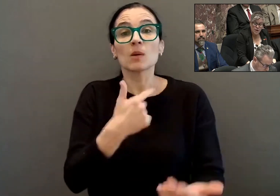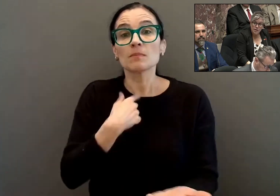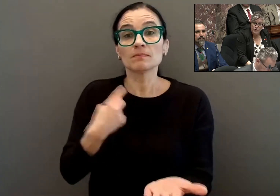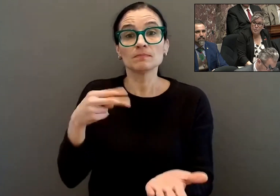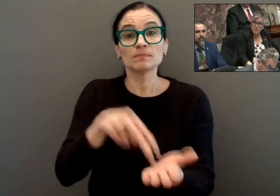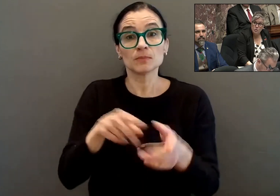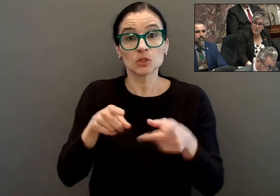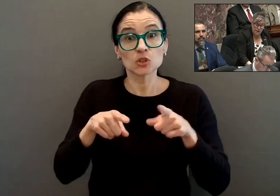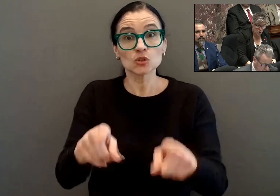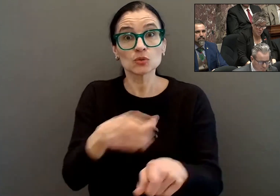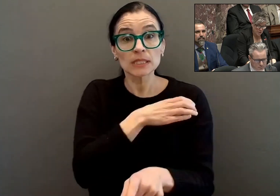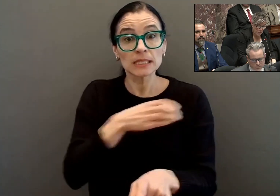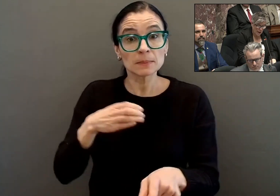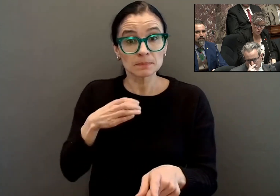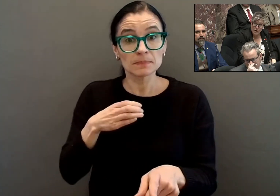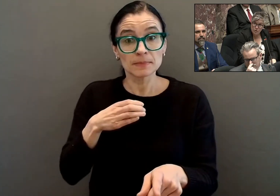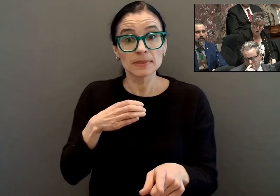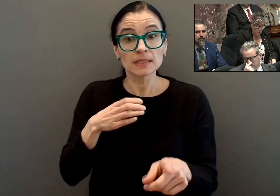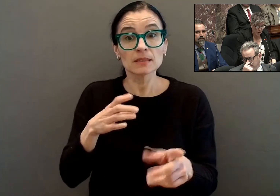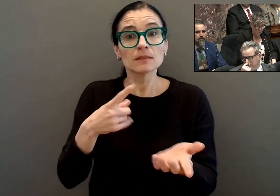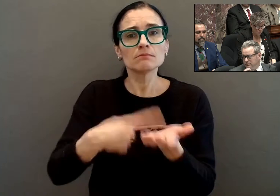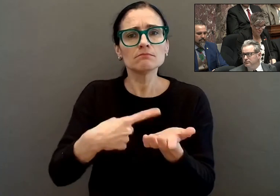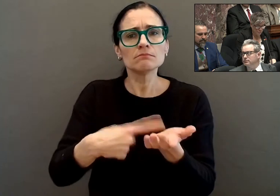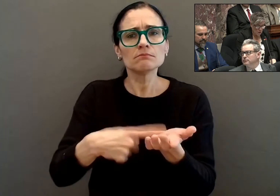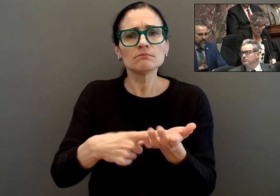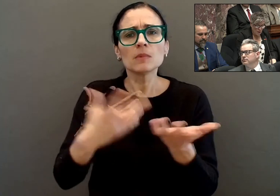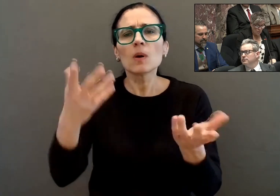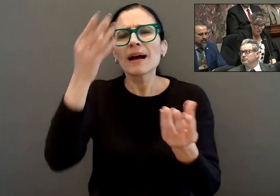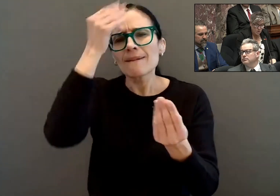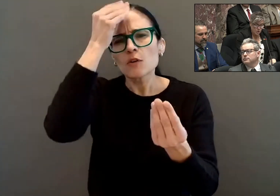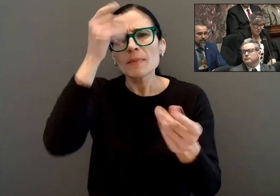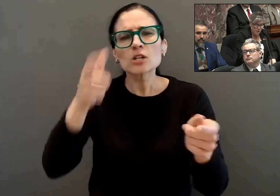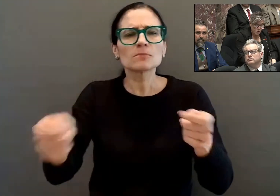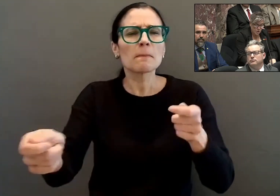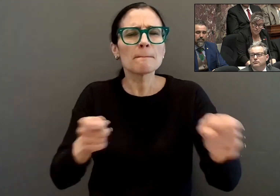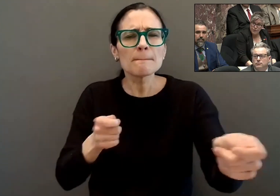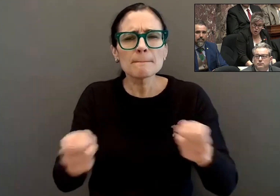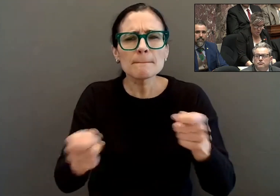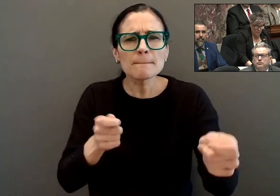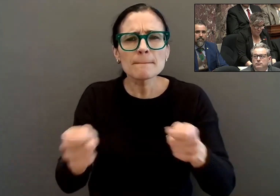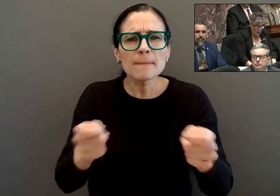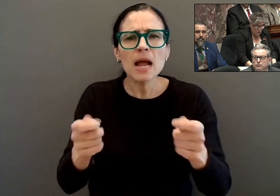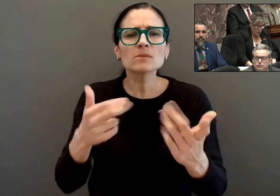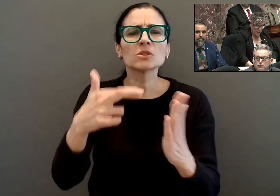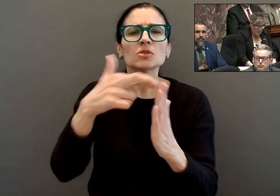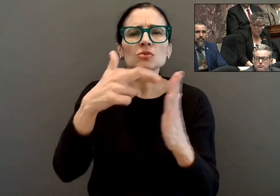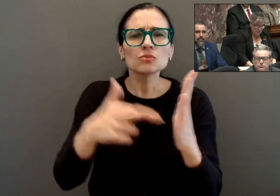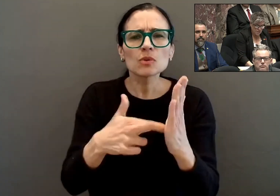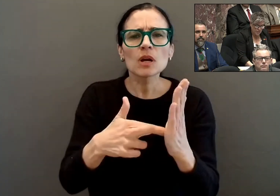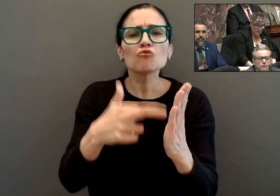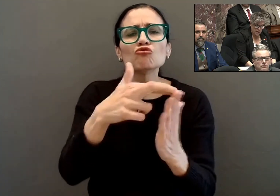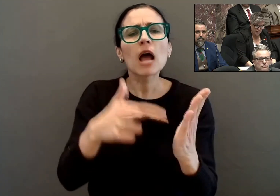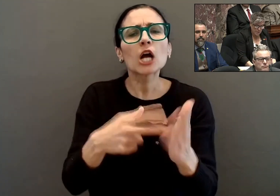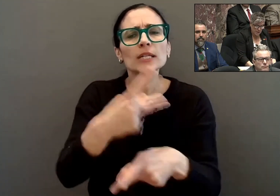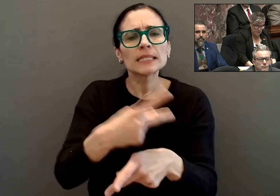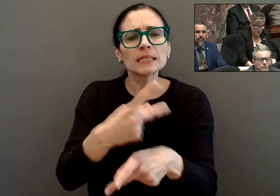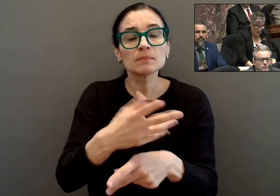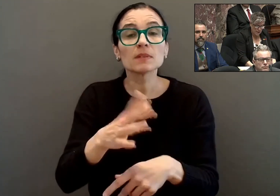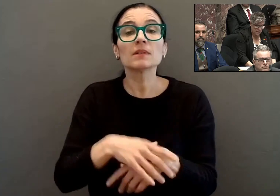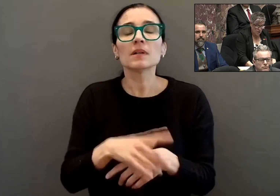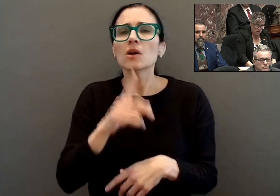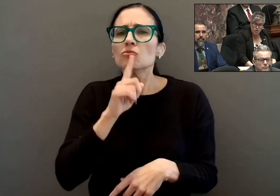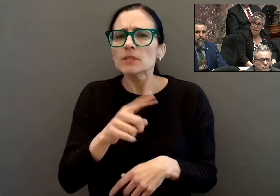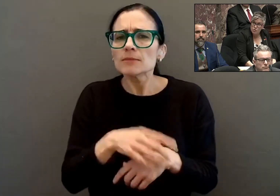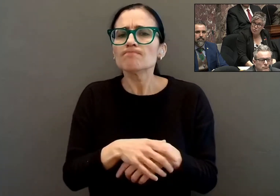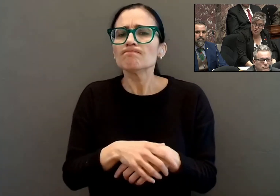approaches information management and record keeping. It was interesting to confirm during estimates that this government has